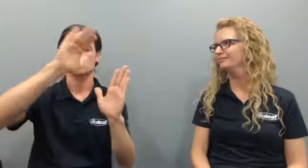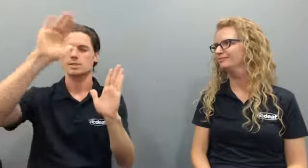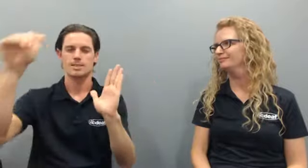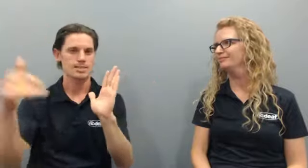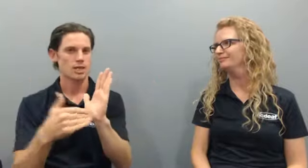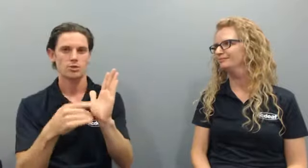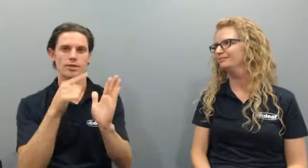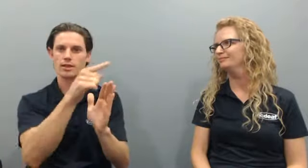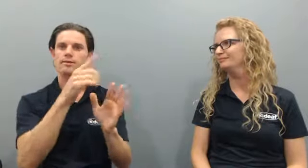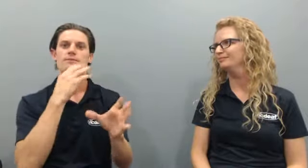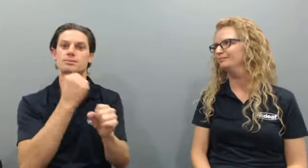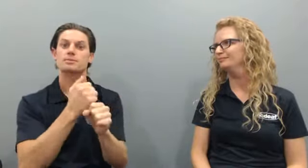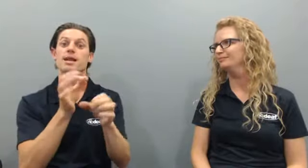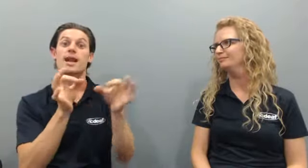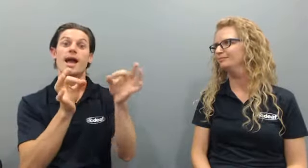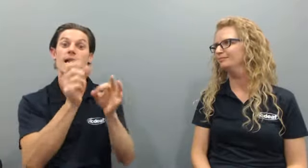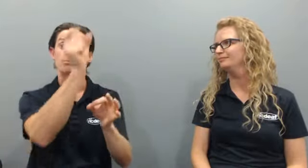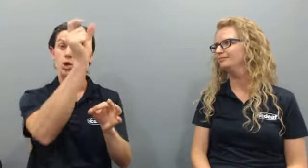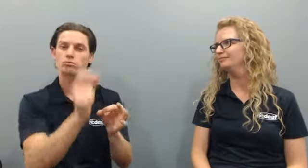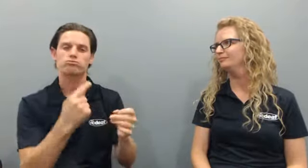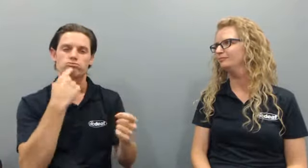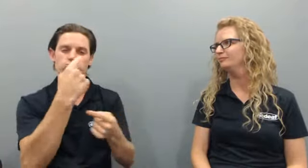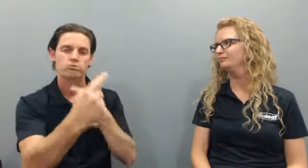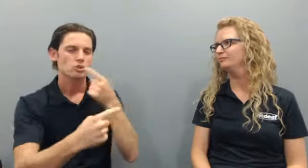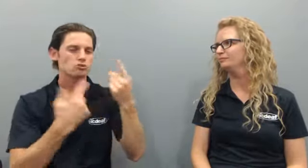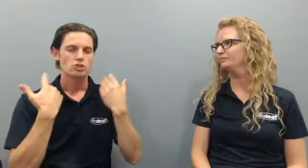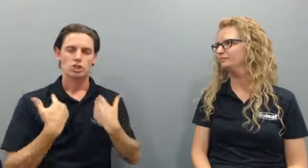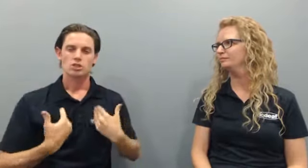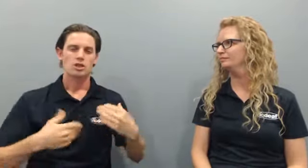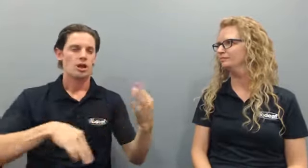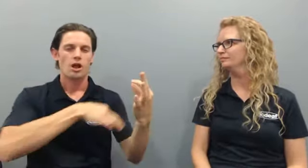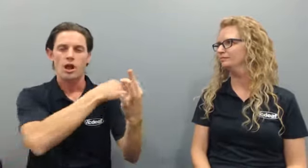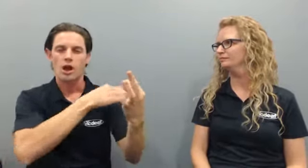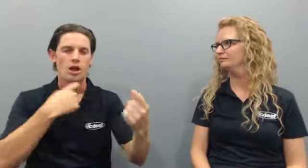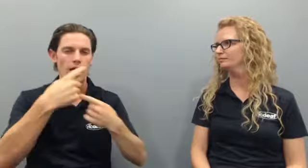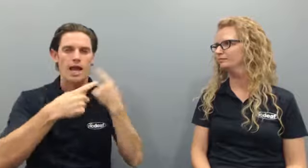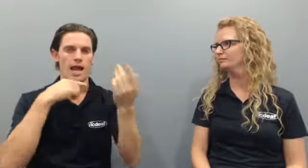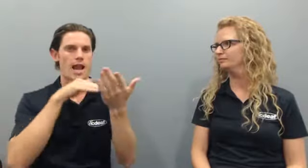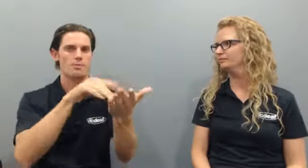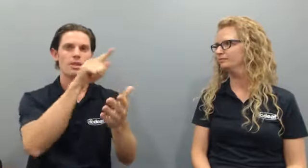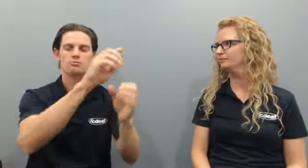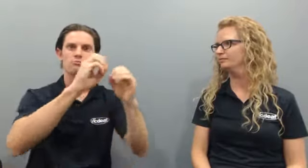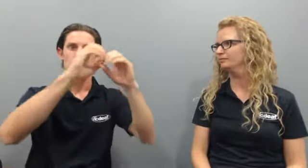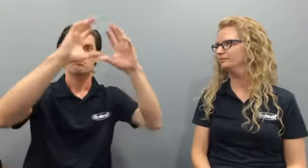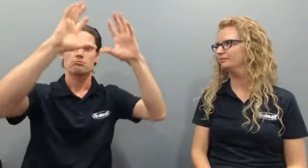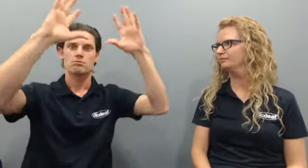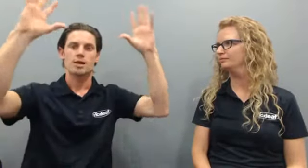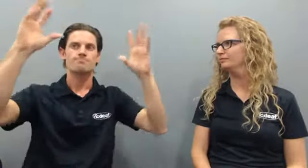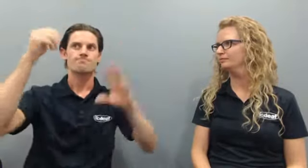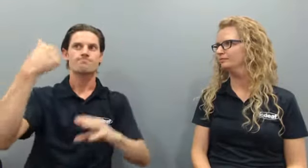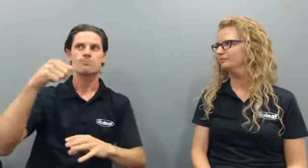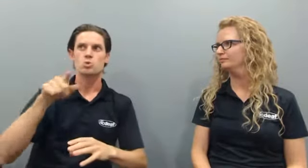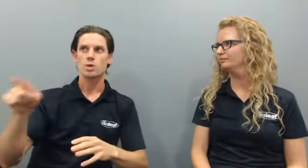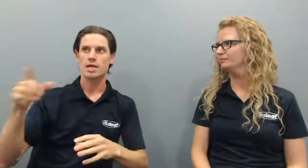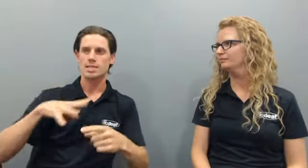need to list every single detail you can possibly think of. And you may need to make sure that all the information is